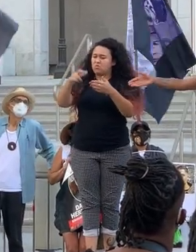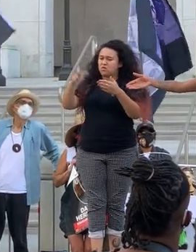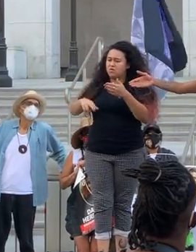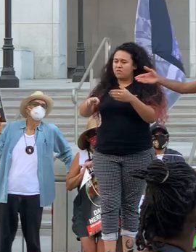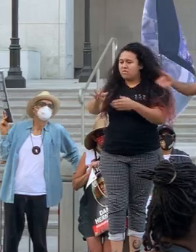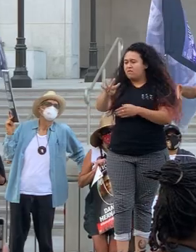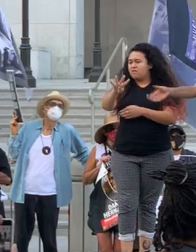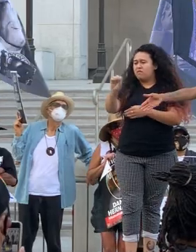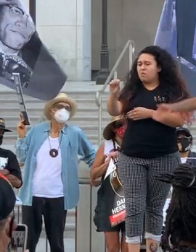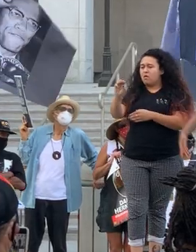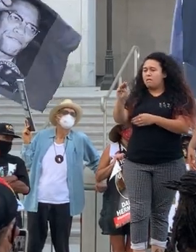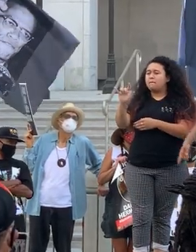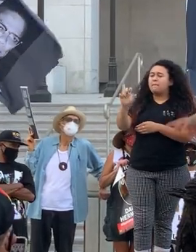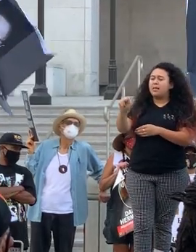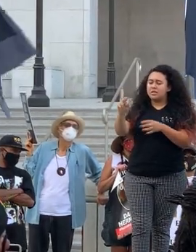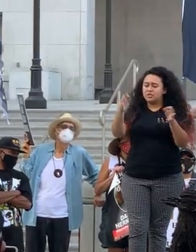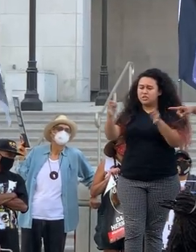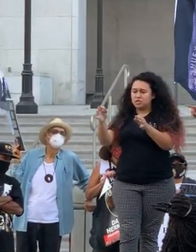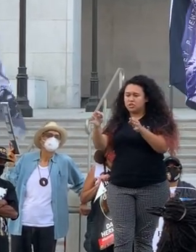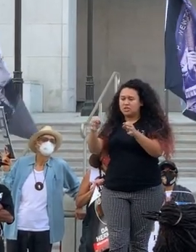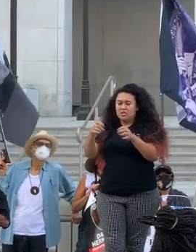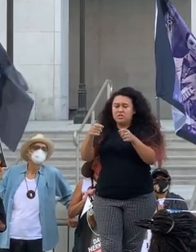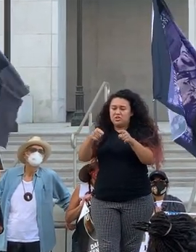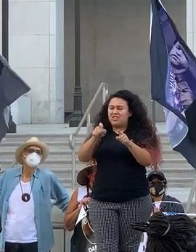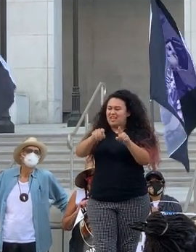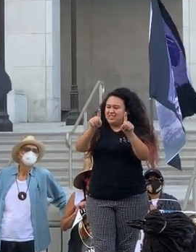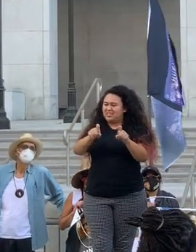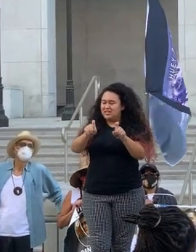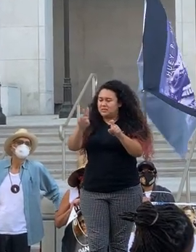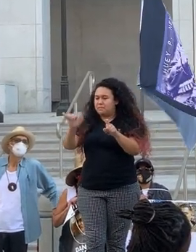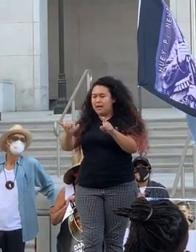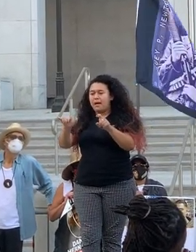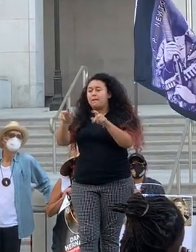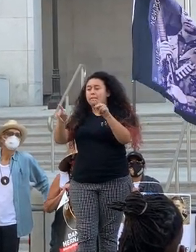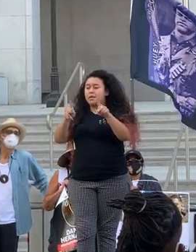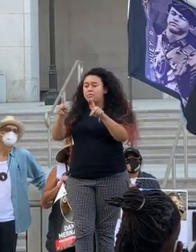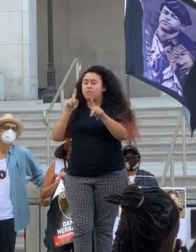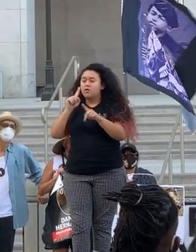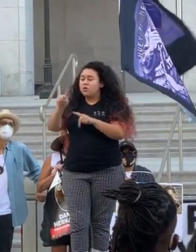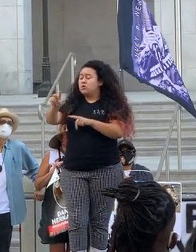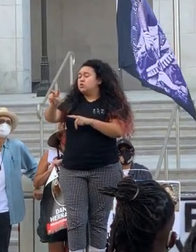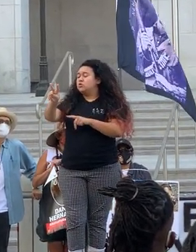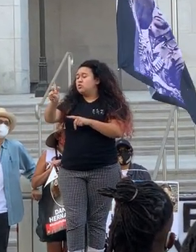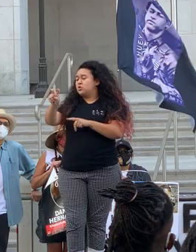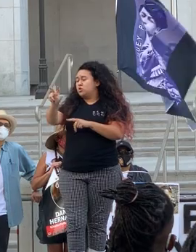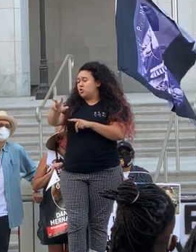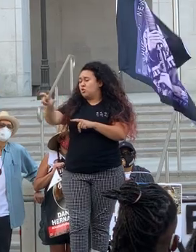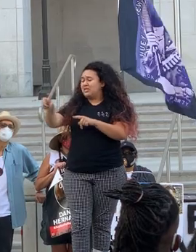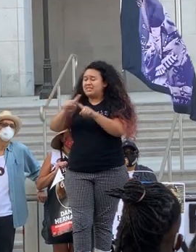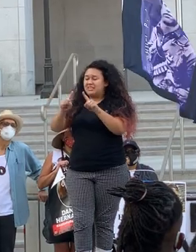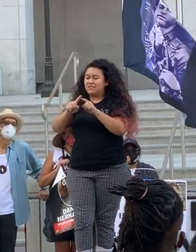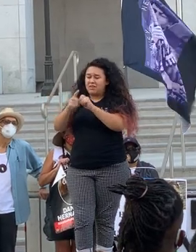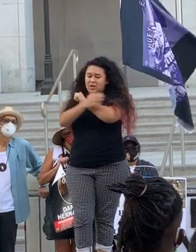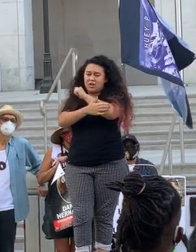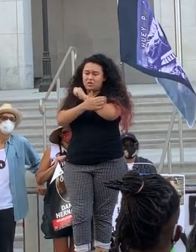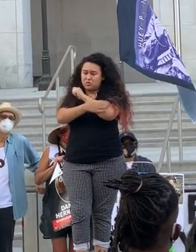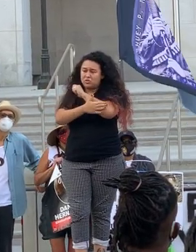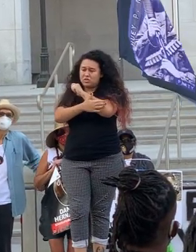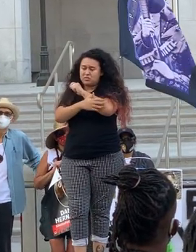40 million decisions were made in this test by people from 233 different countries.